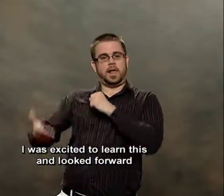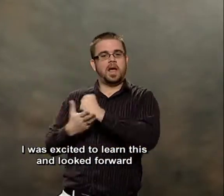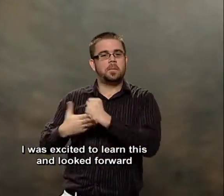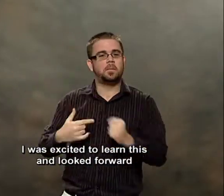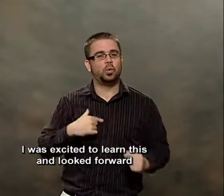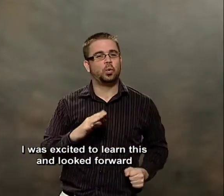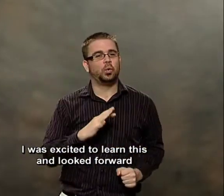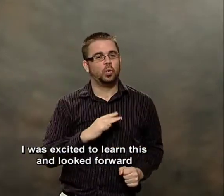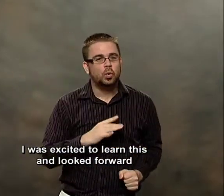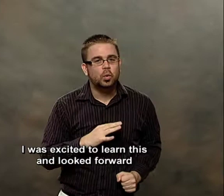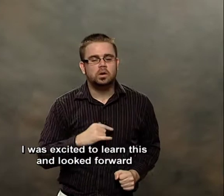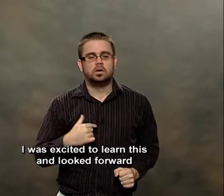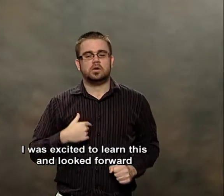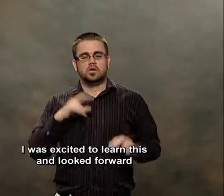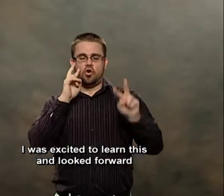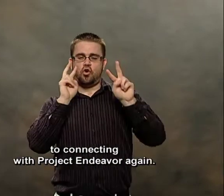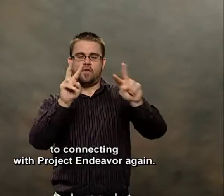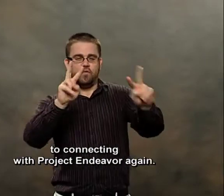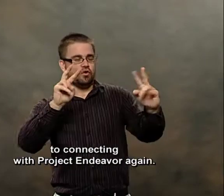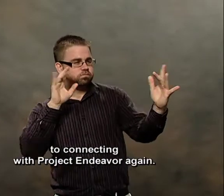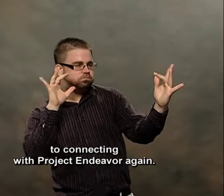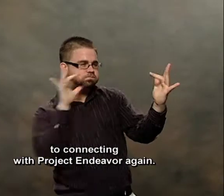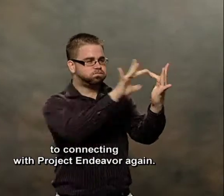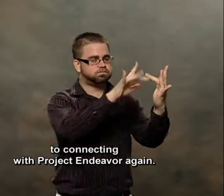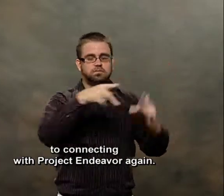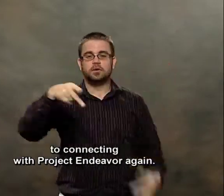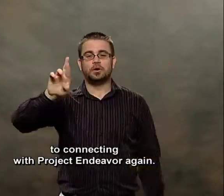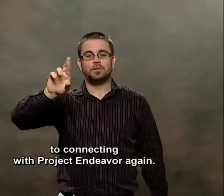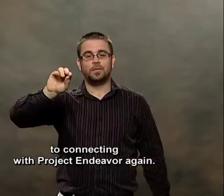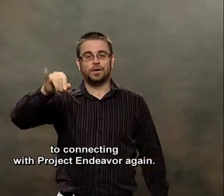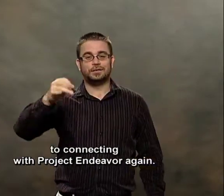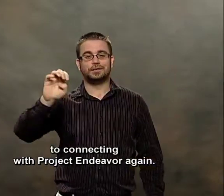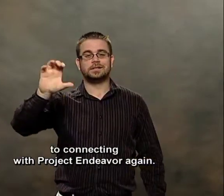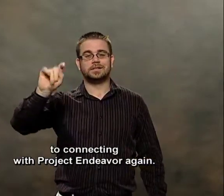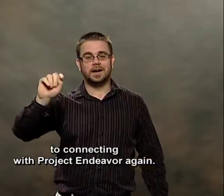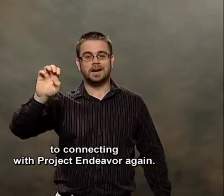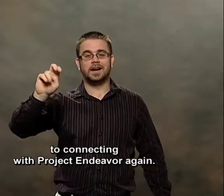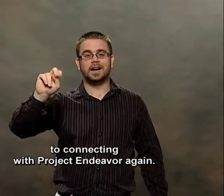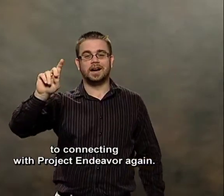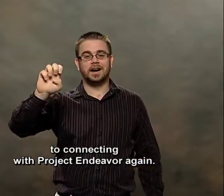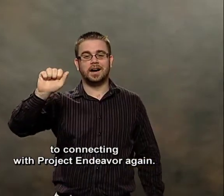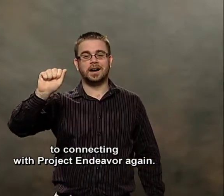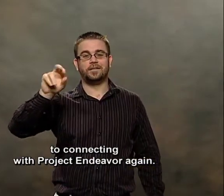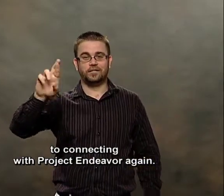to learn about this and look forward to connecting with Project Endeavor again.